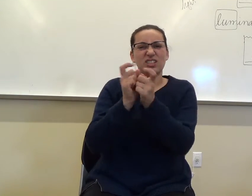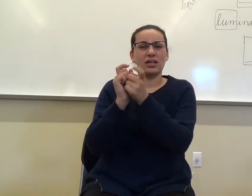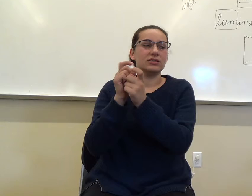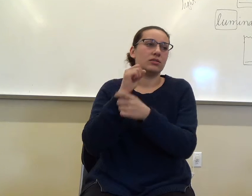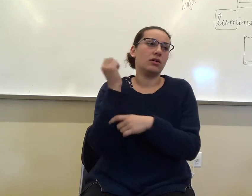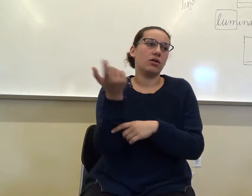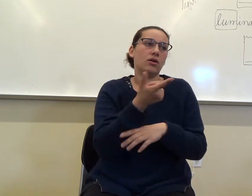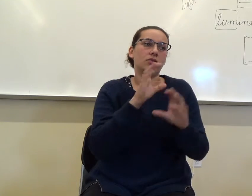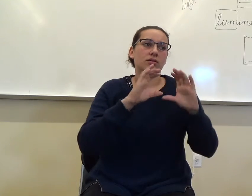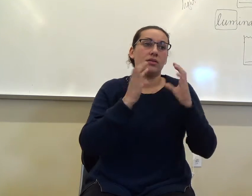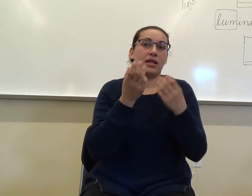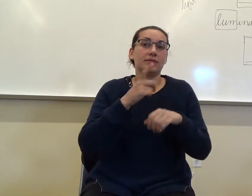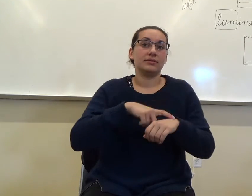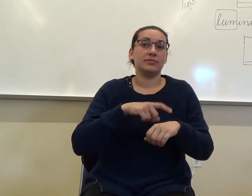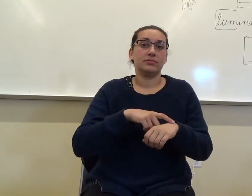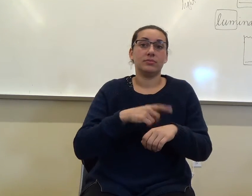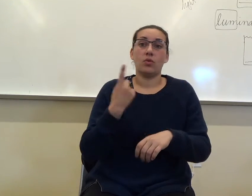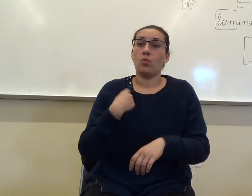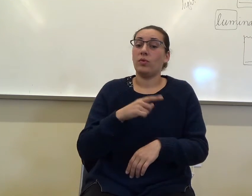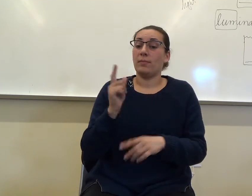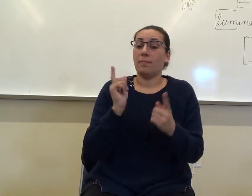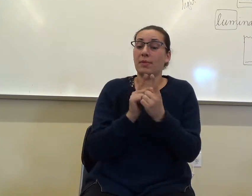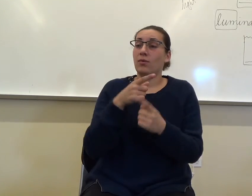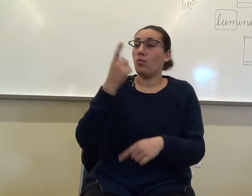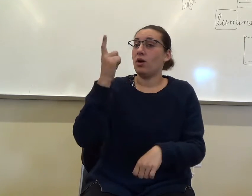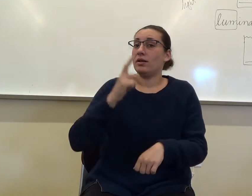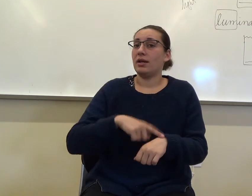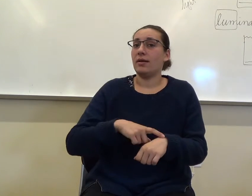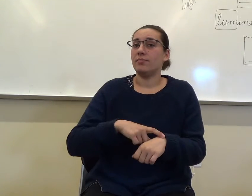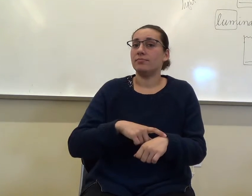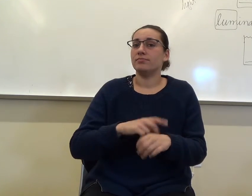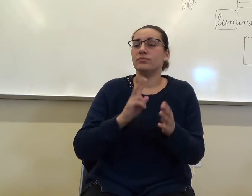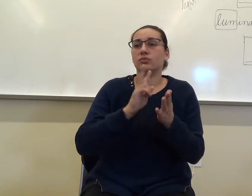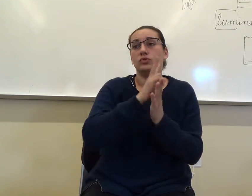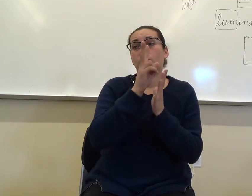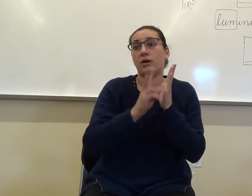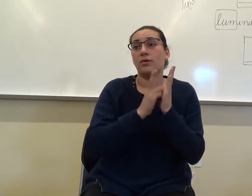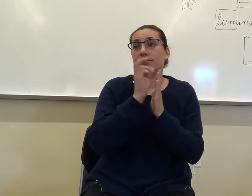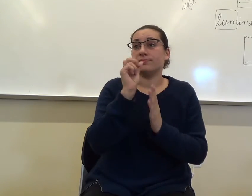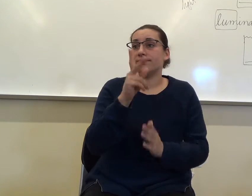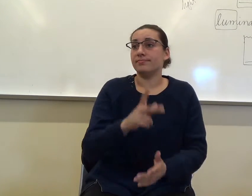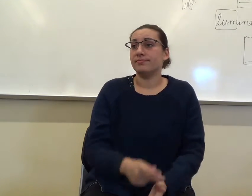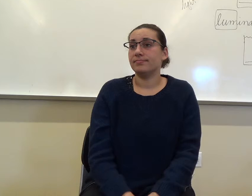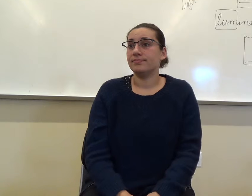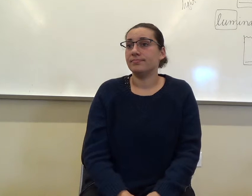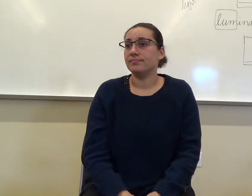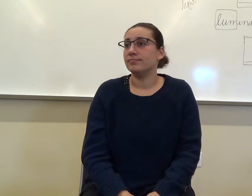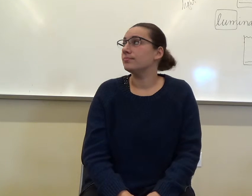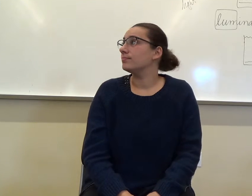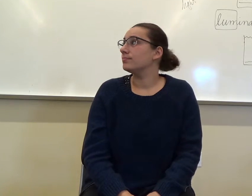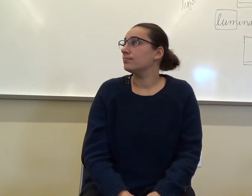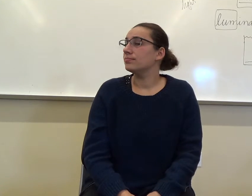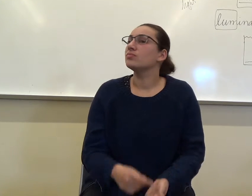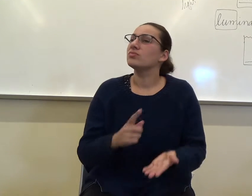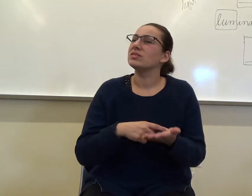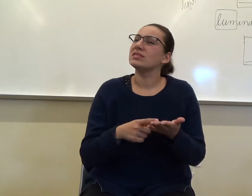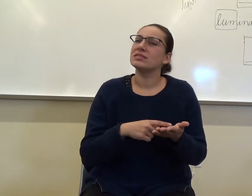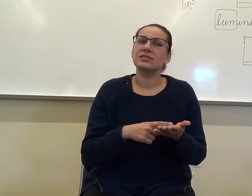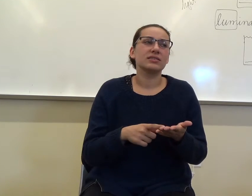classes. We only meet once for 2 hours, okay? So we'll talk about that a little bit when we